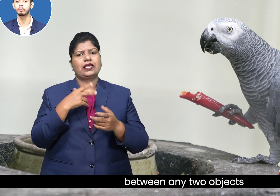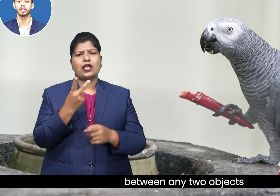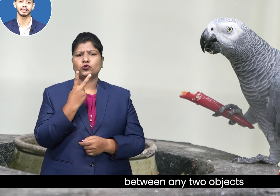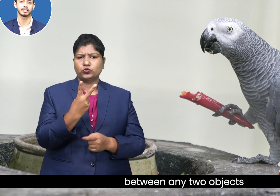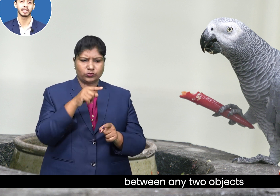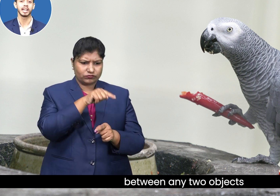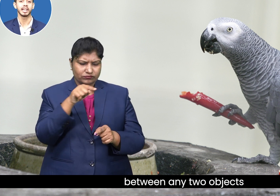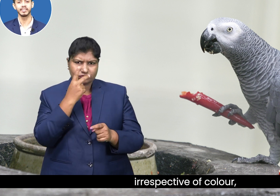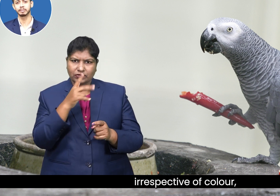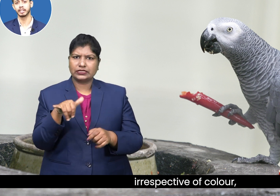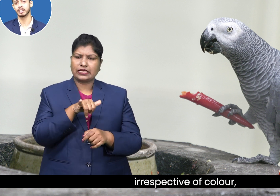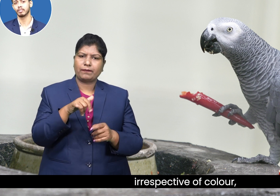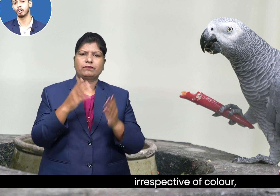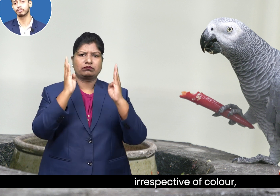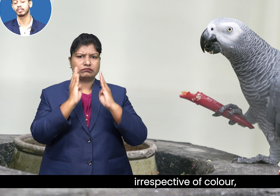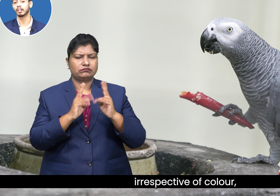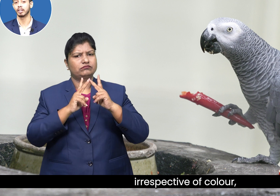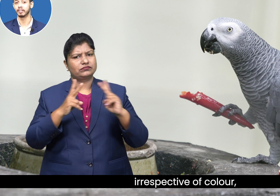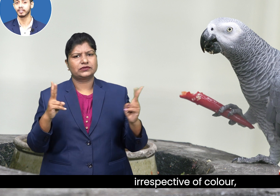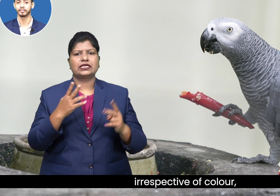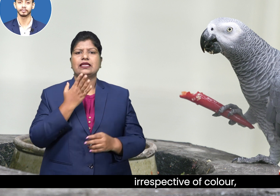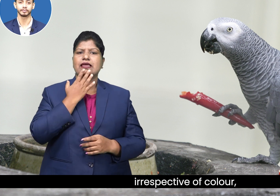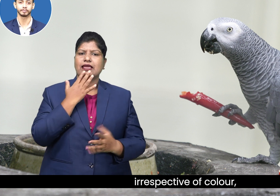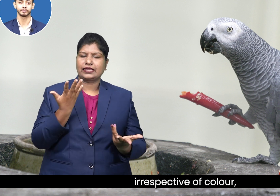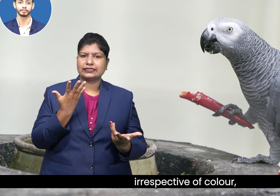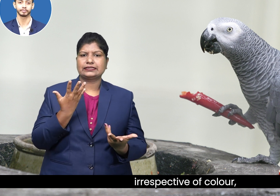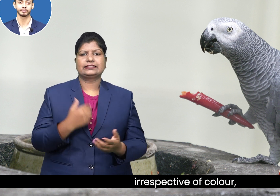two objects, irrespective of color,